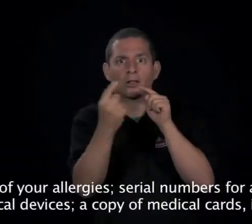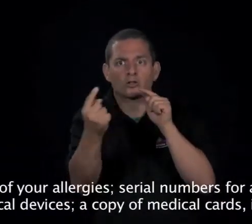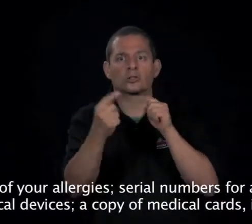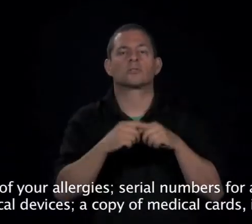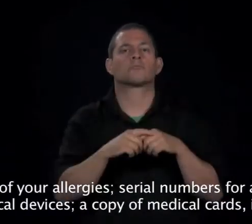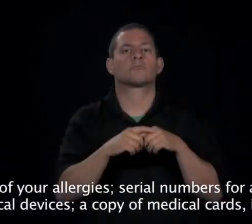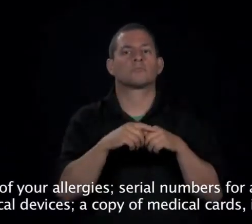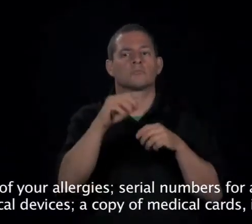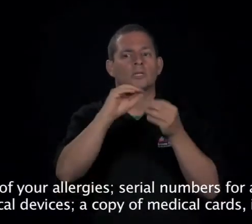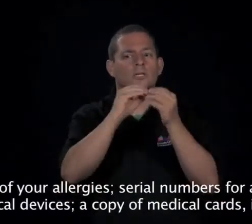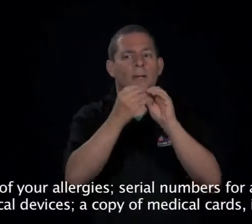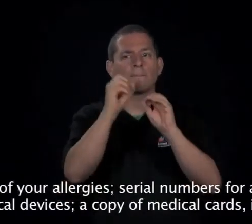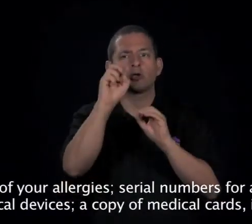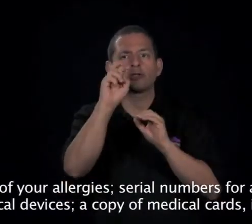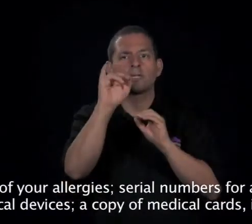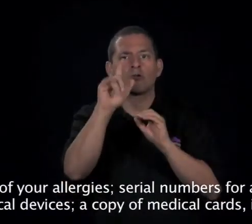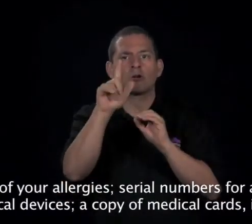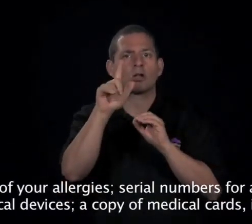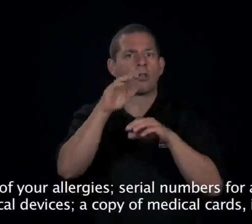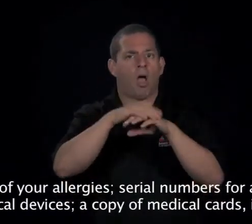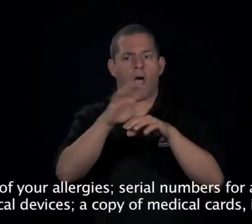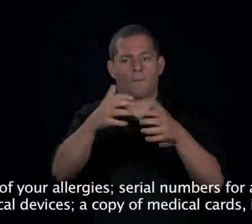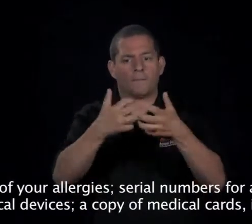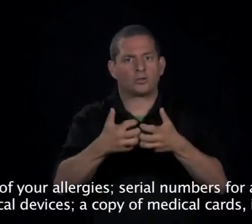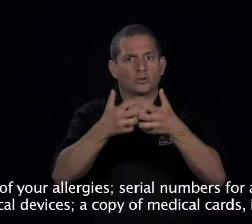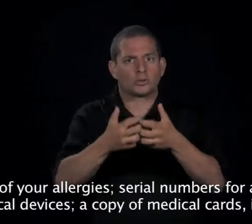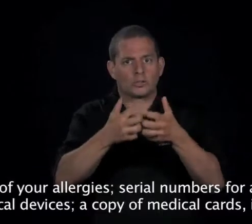allergies, serial numbers for any medical devices,